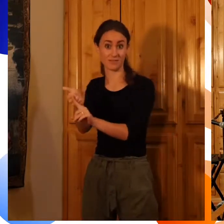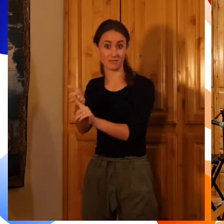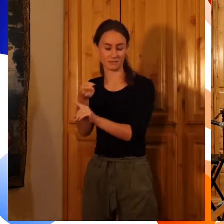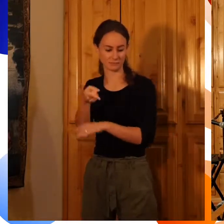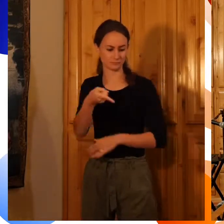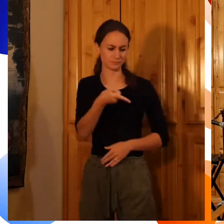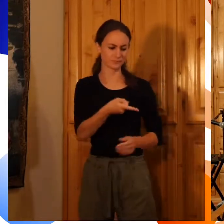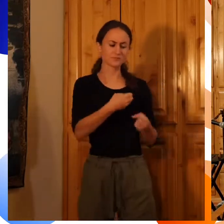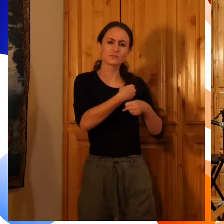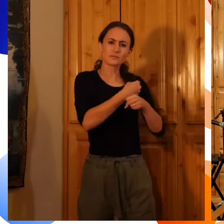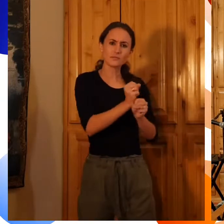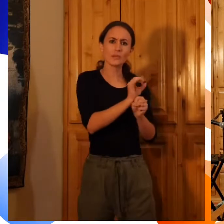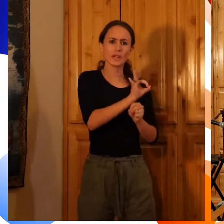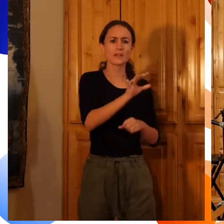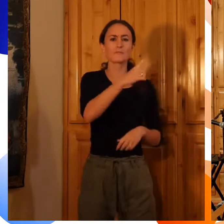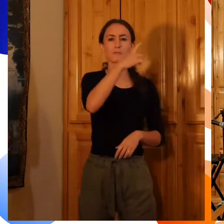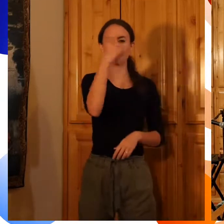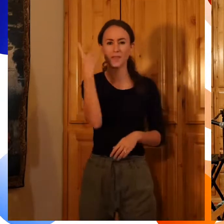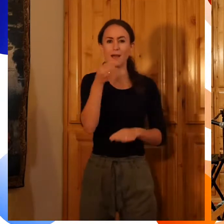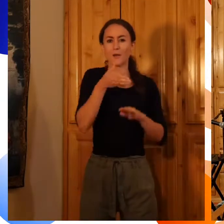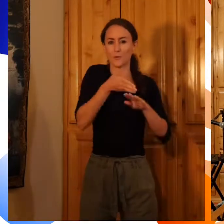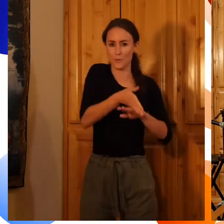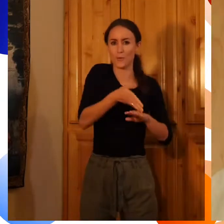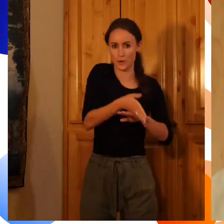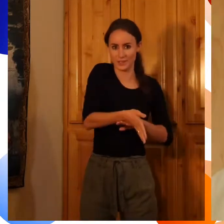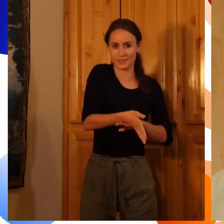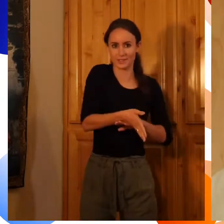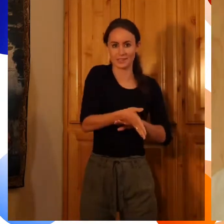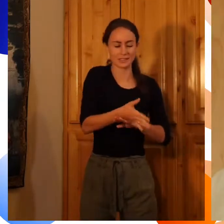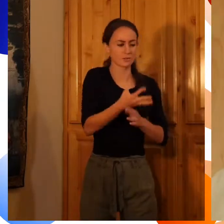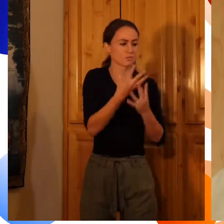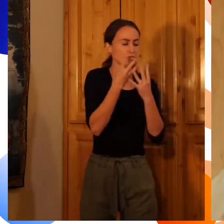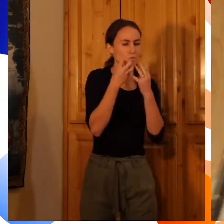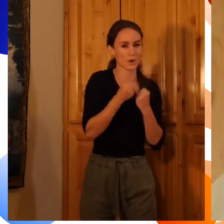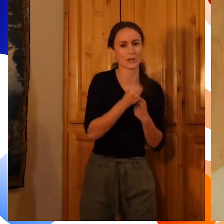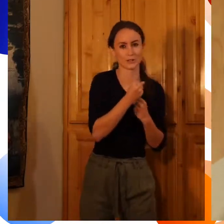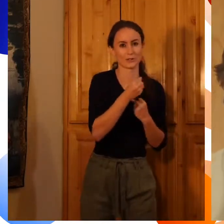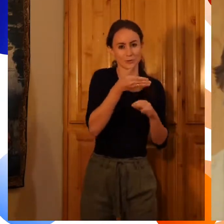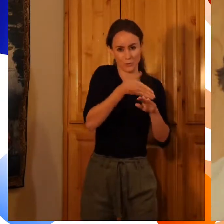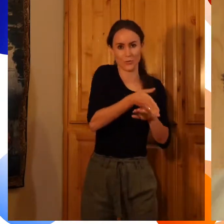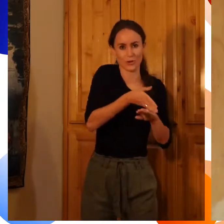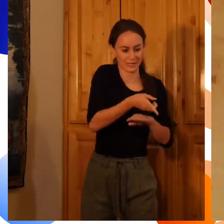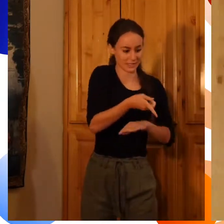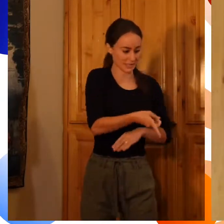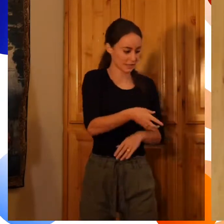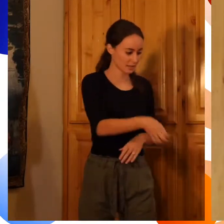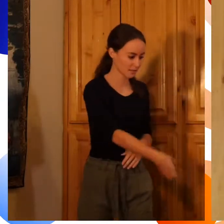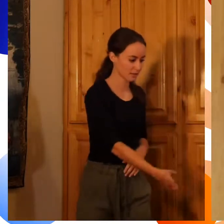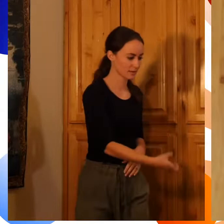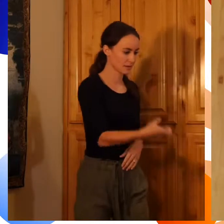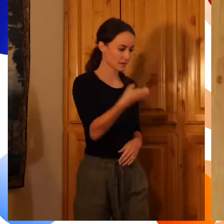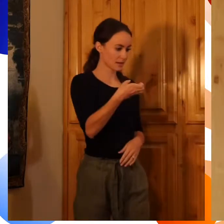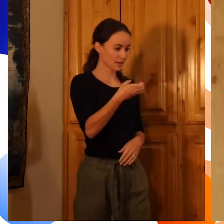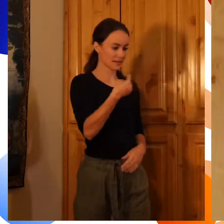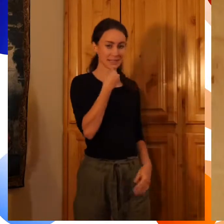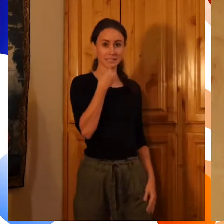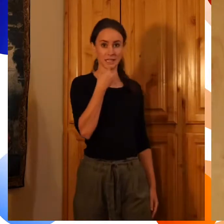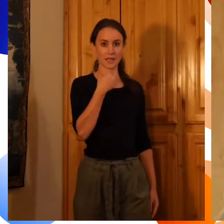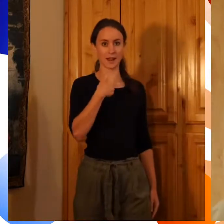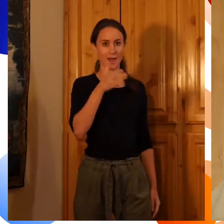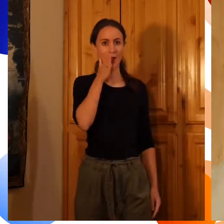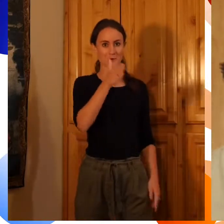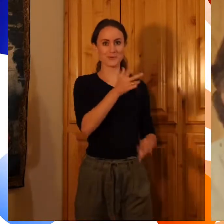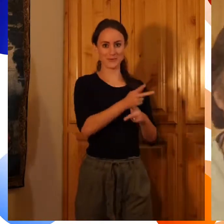and precious on the island. And Donald said, "Oh, I'm going to keep you." And so he ran back to his own campsite, and there he put the